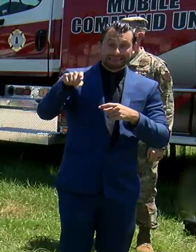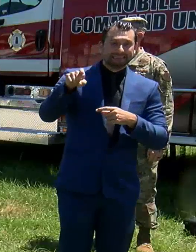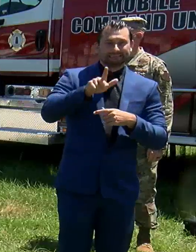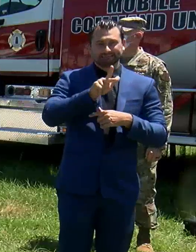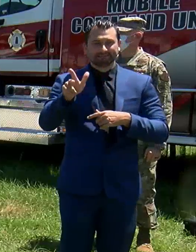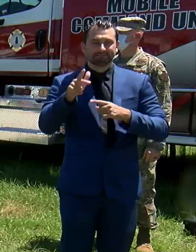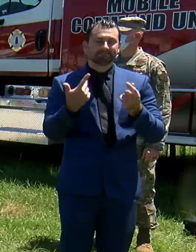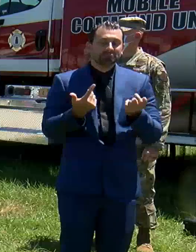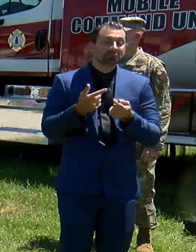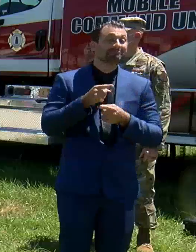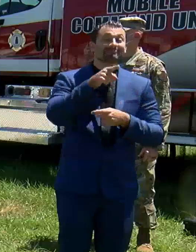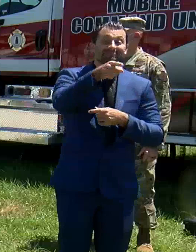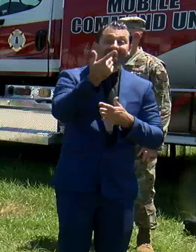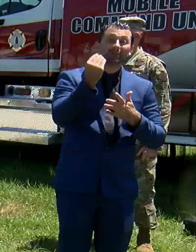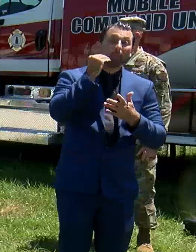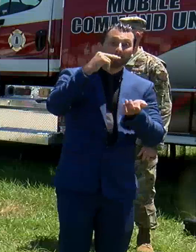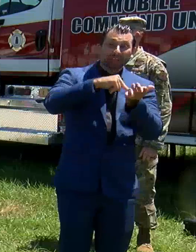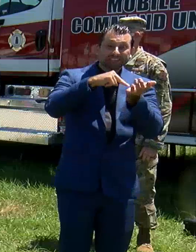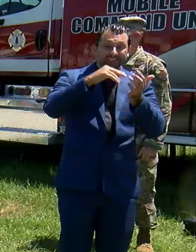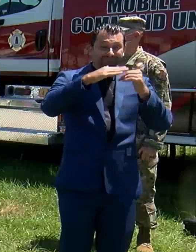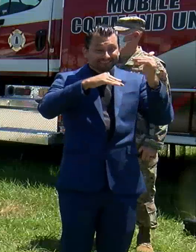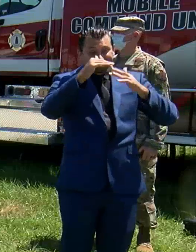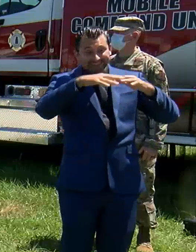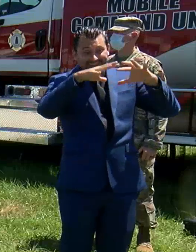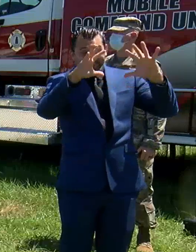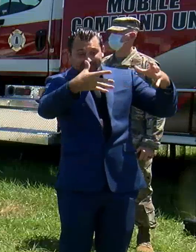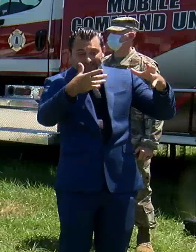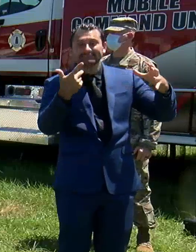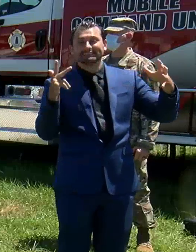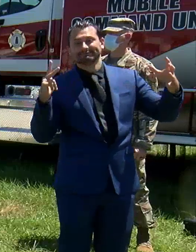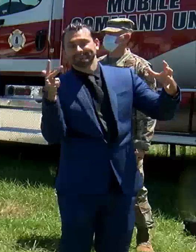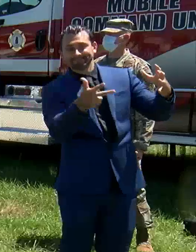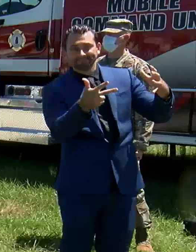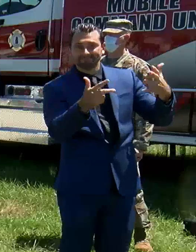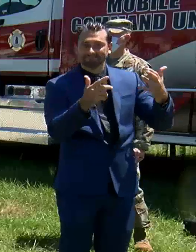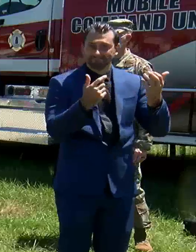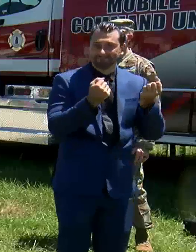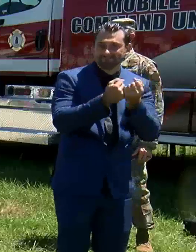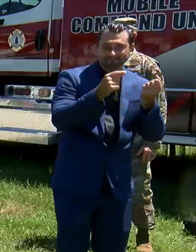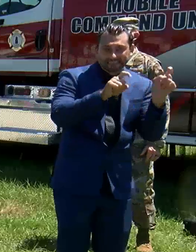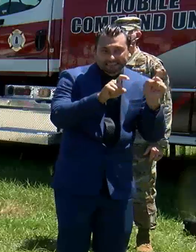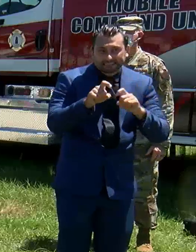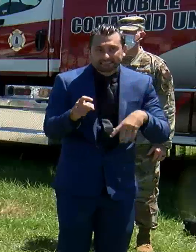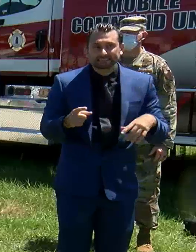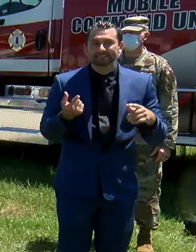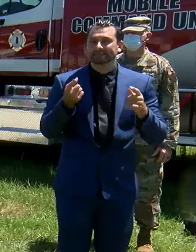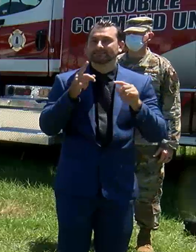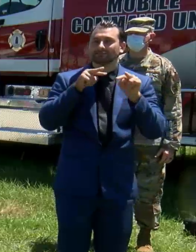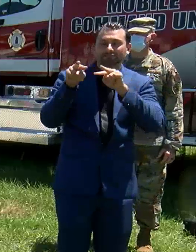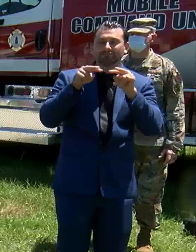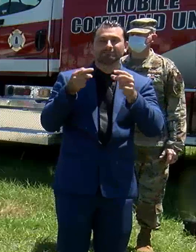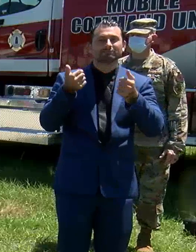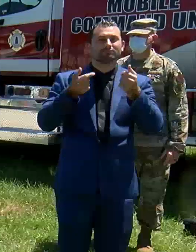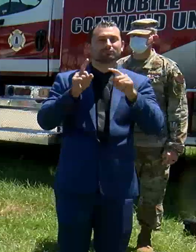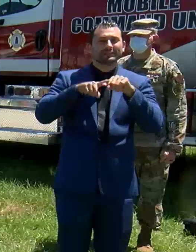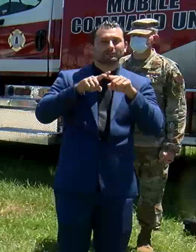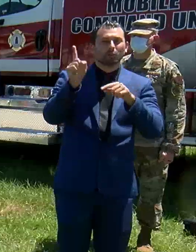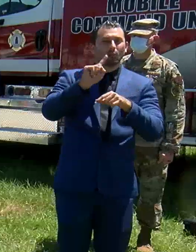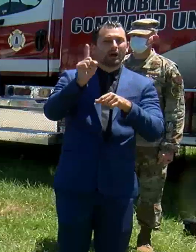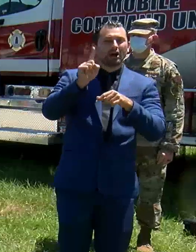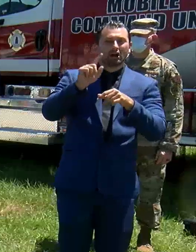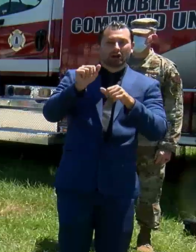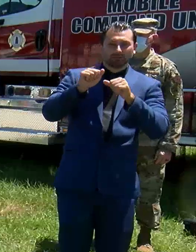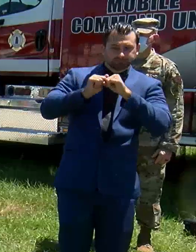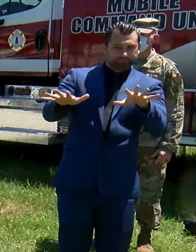results as fast as possible. And we'll obviously follow where we might have cases that are popping up. We'll also go to asymptomatic places because we want to see